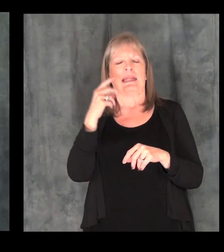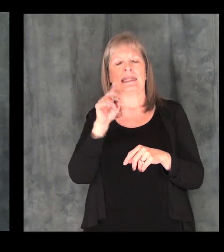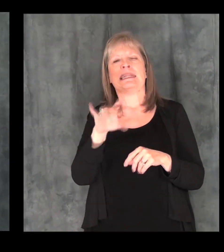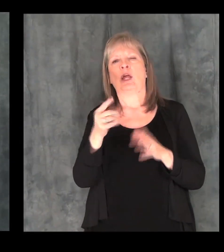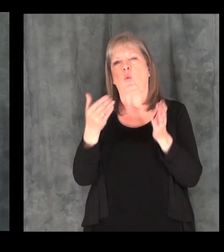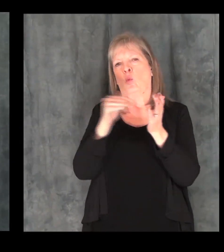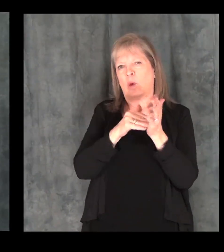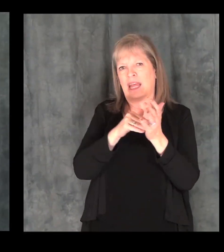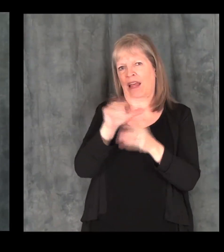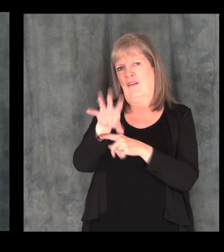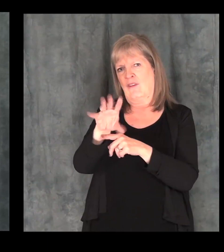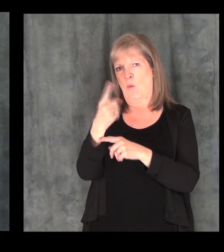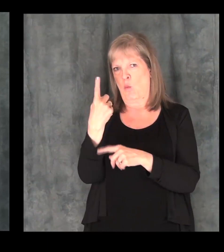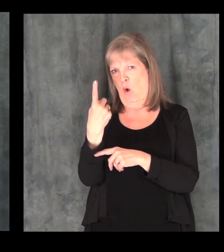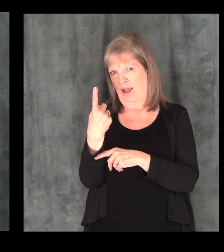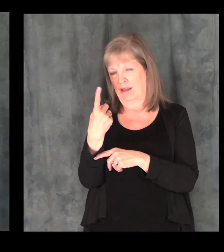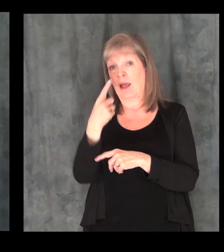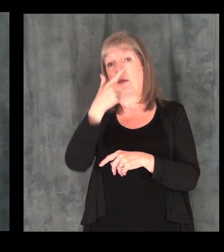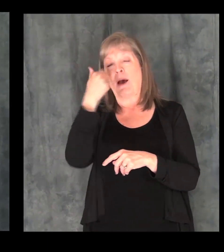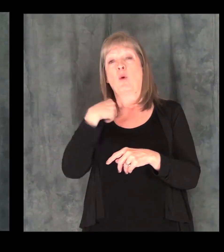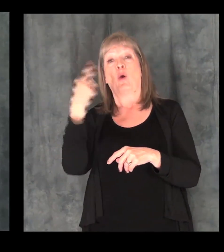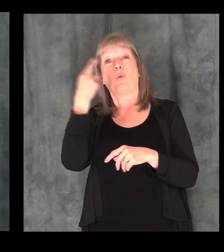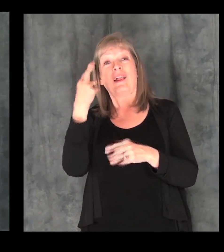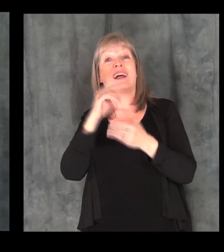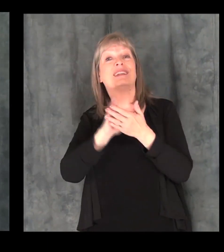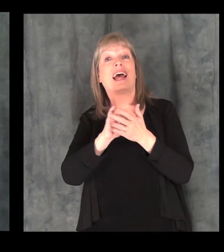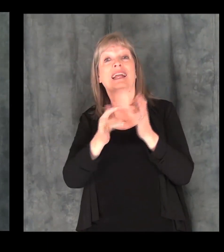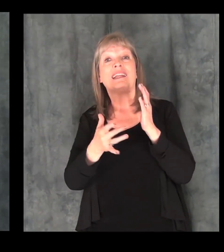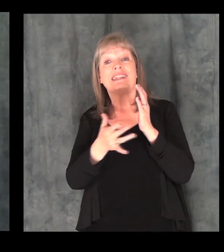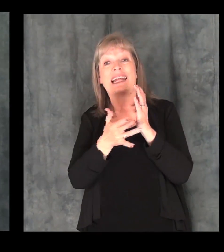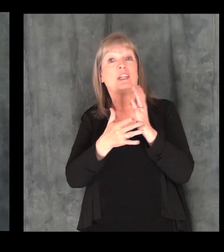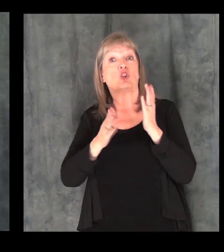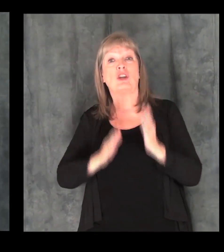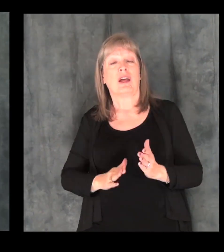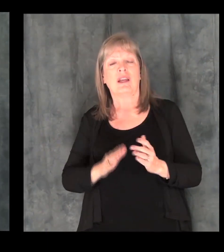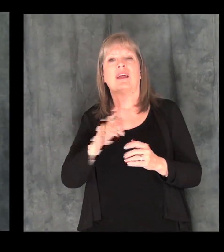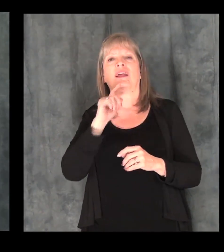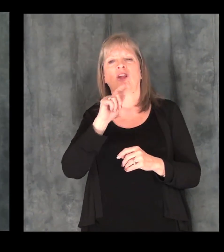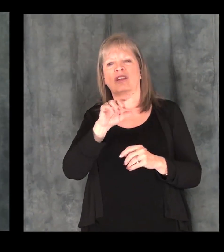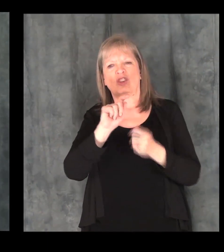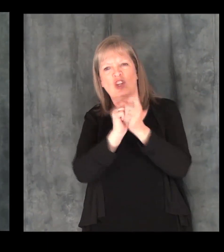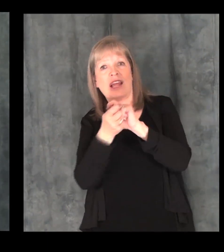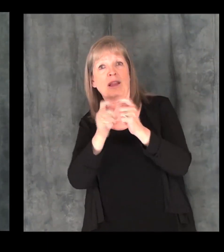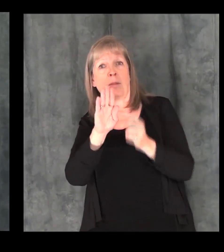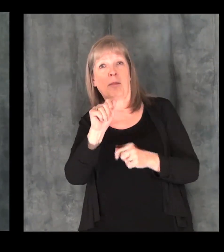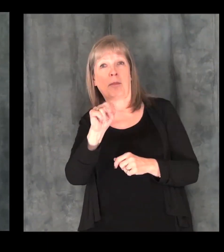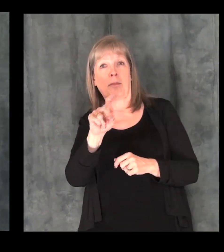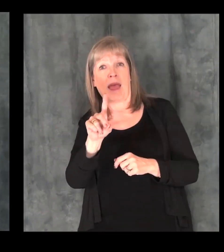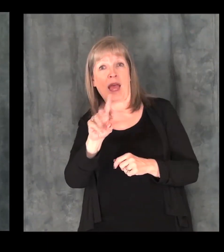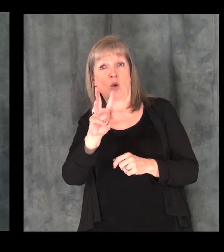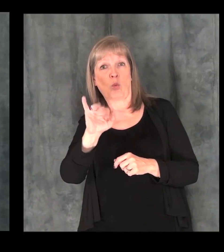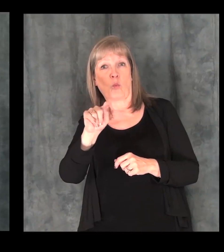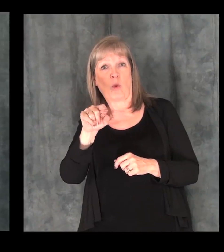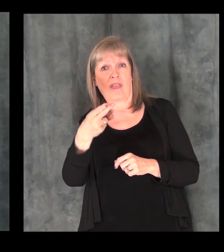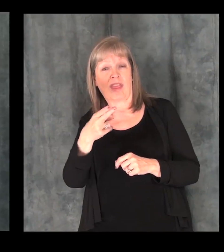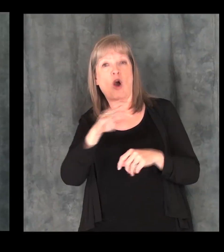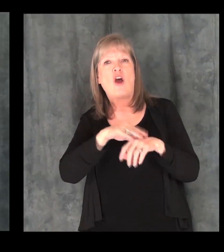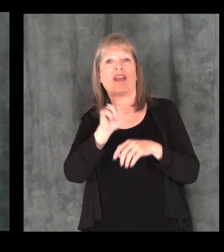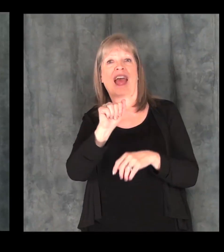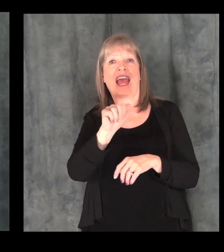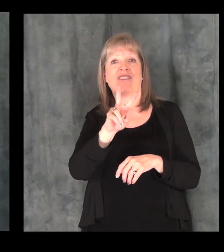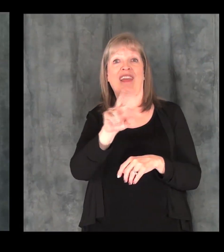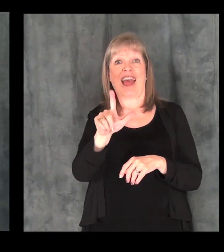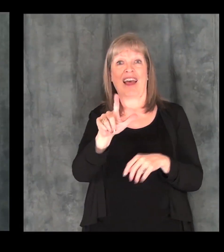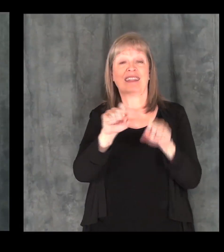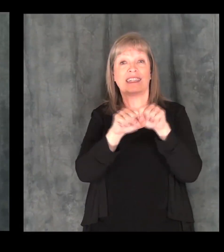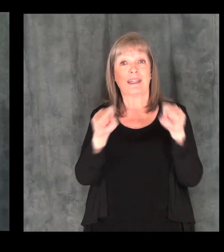the technician had turned up the bandwidth on the AVL system, and we didn't want him to do that. He did